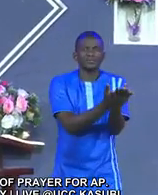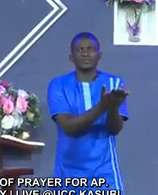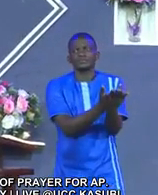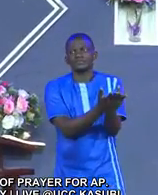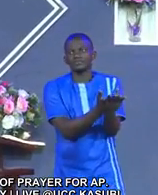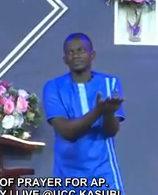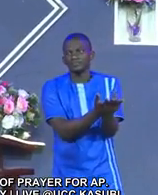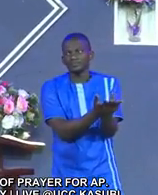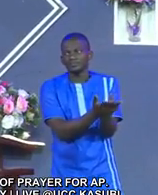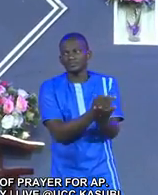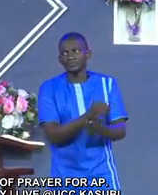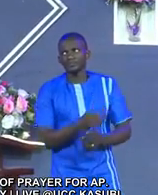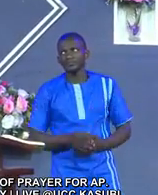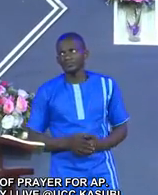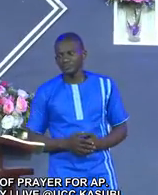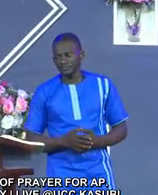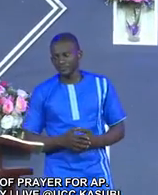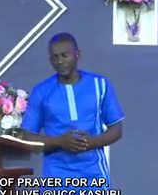admitted.